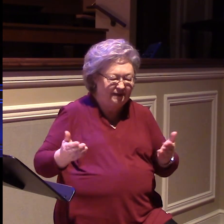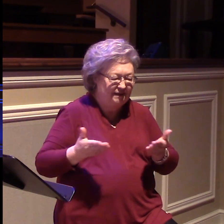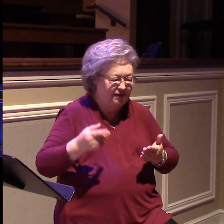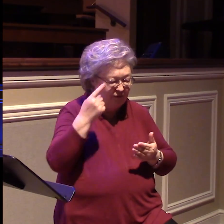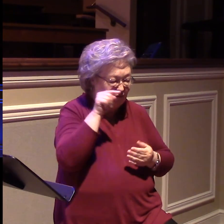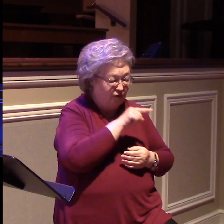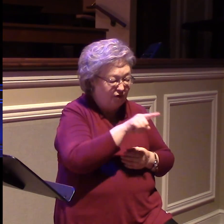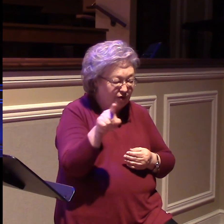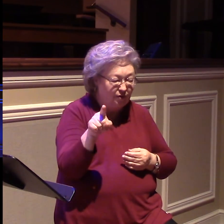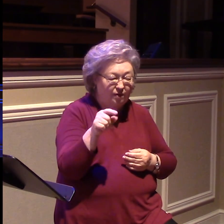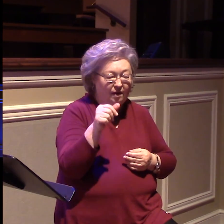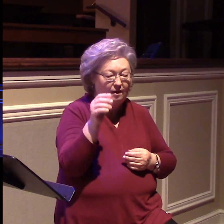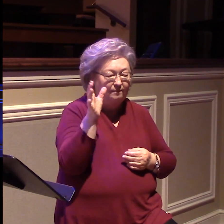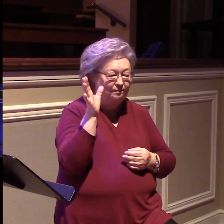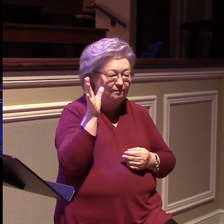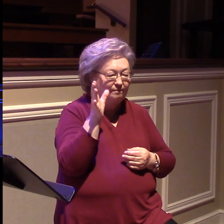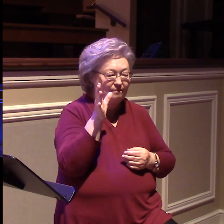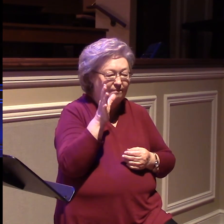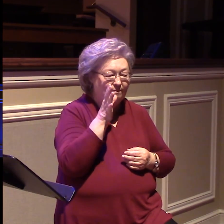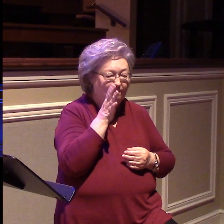Moms and dads or couples,